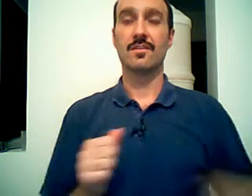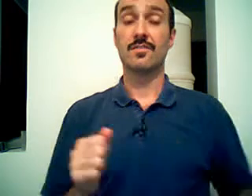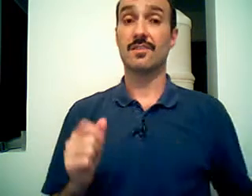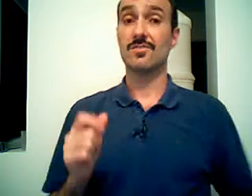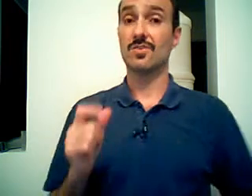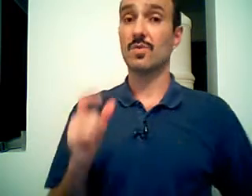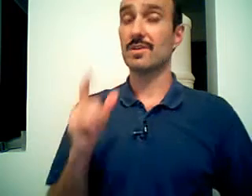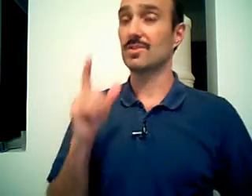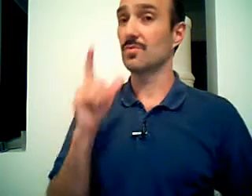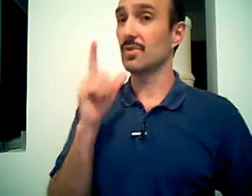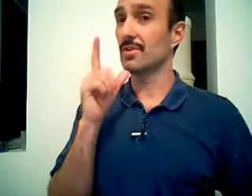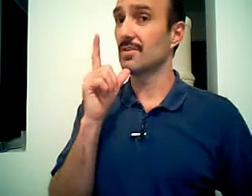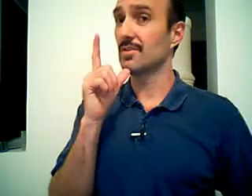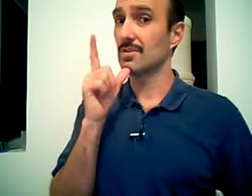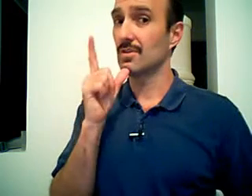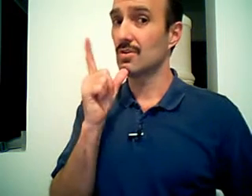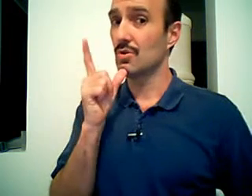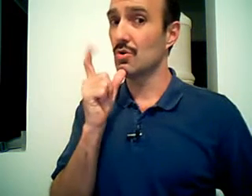Next is a question word. Who.